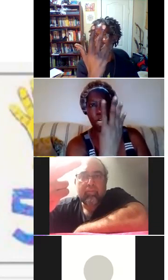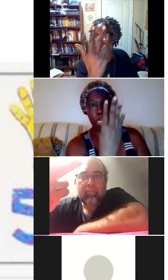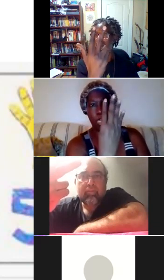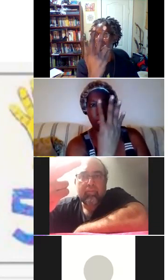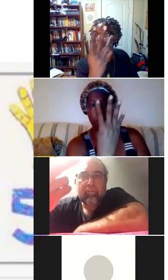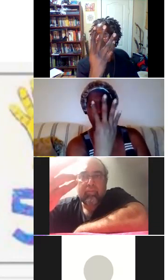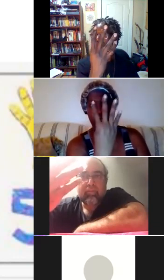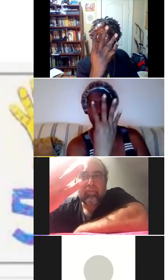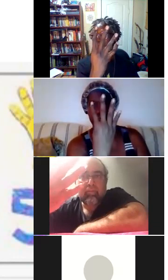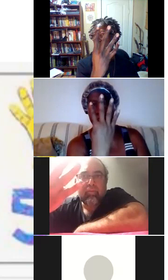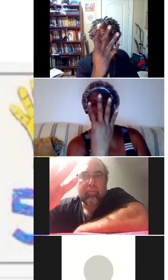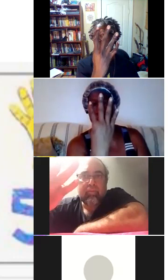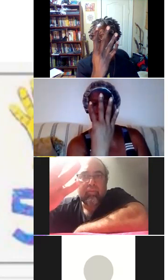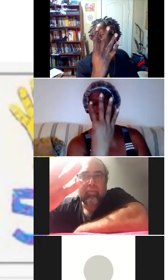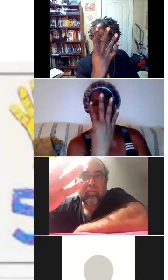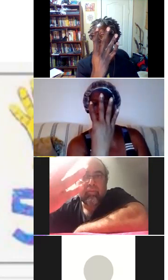4,